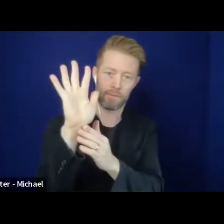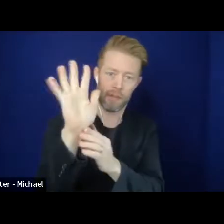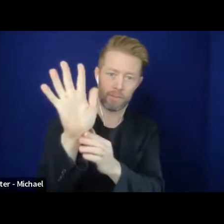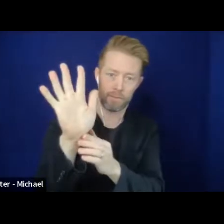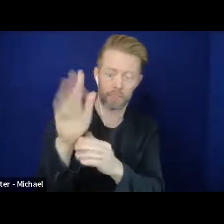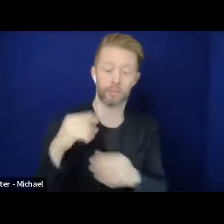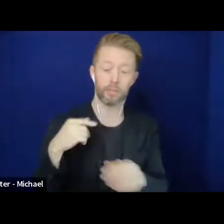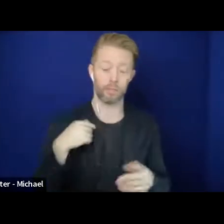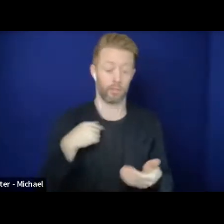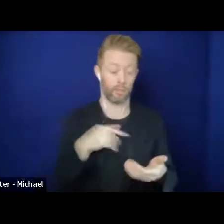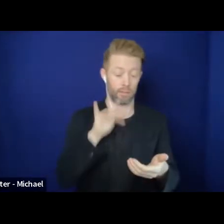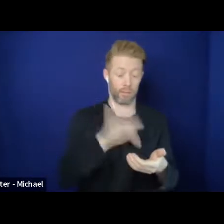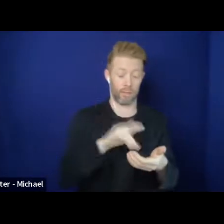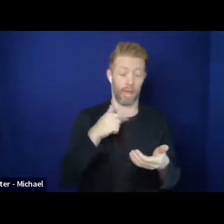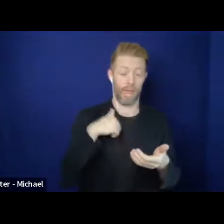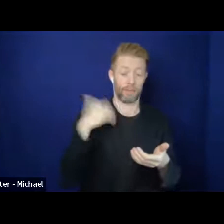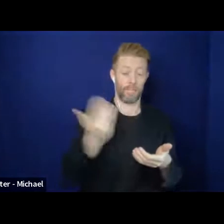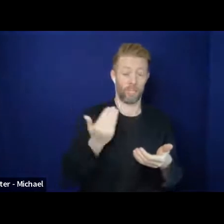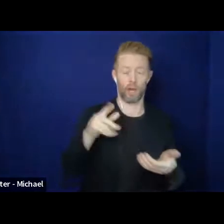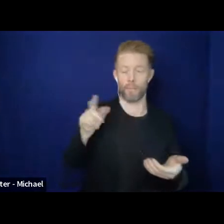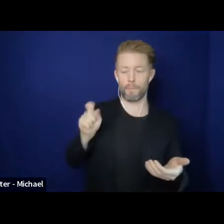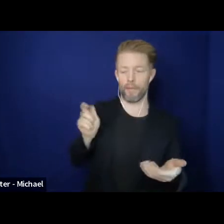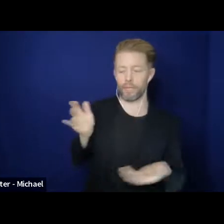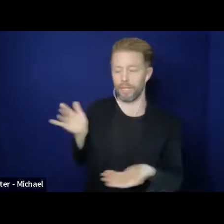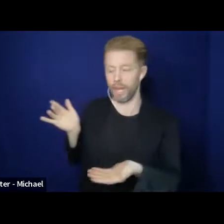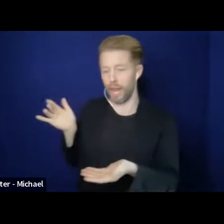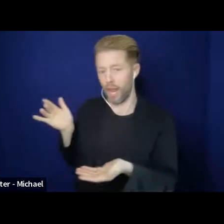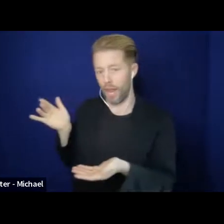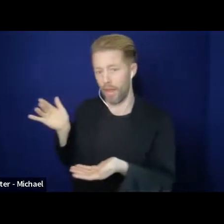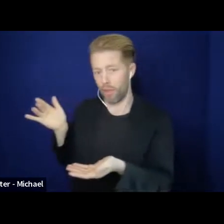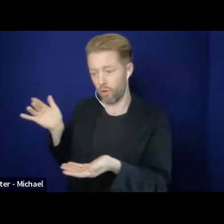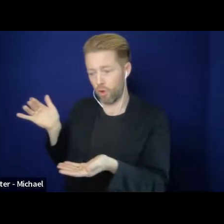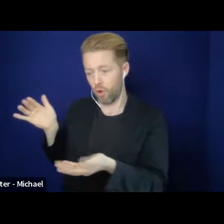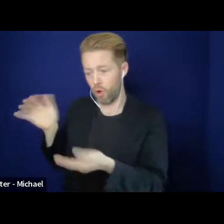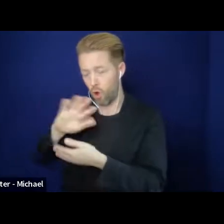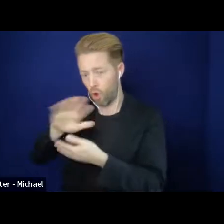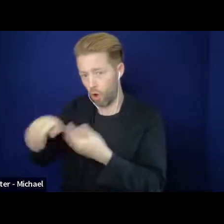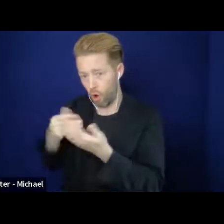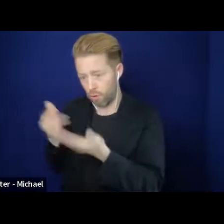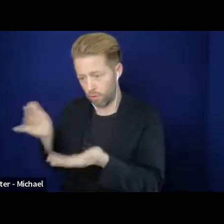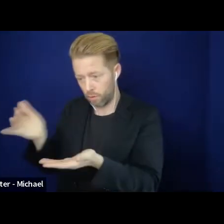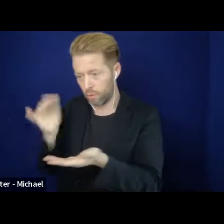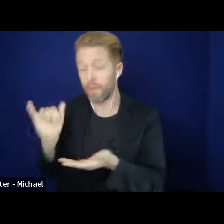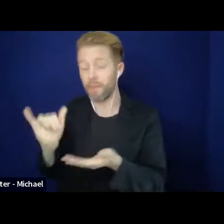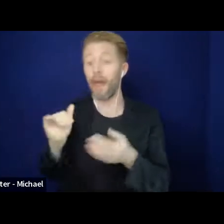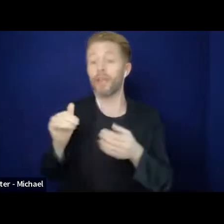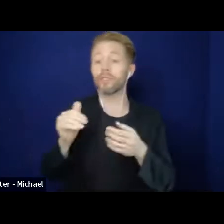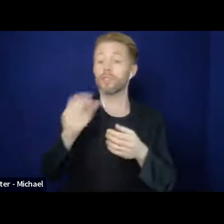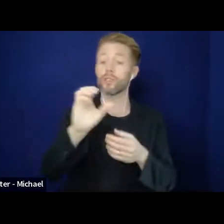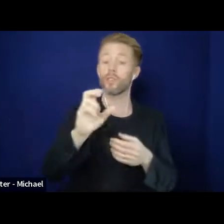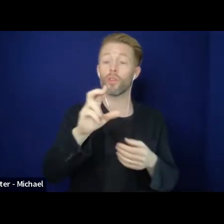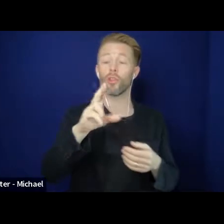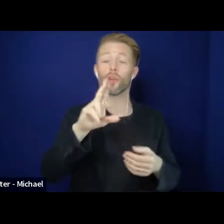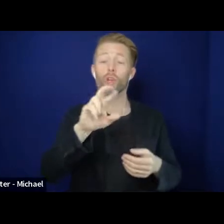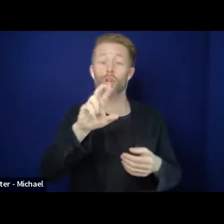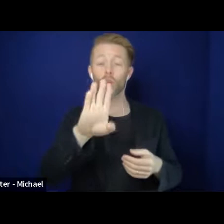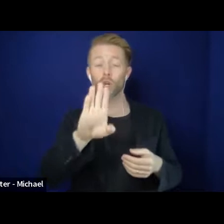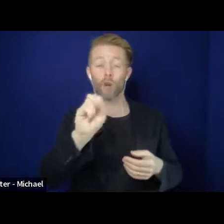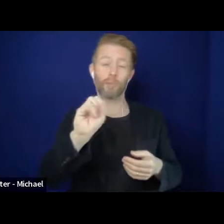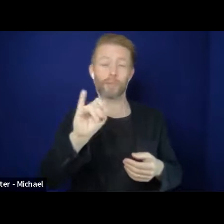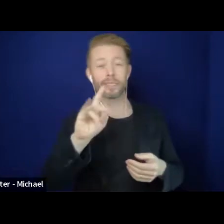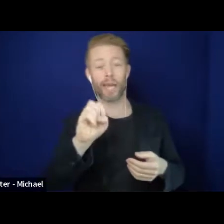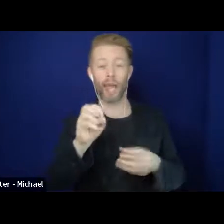those groceries, leave the curbside pickup office, which is a separate office from the rest of the store. It's its own little